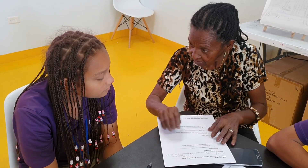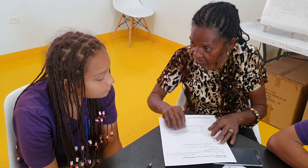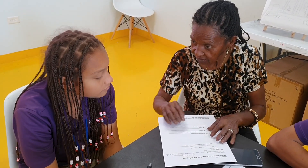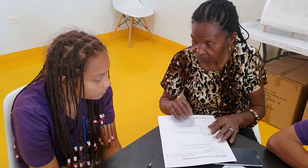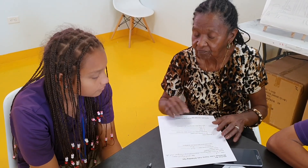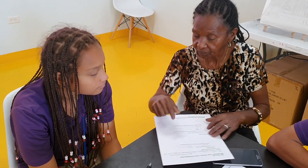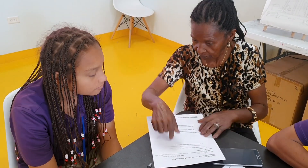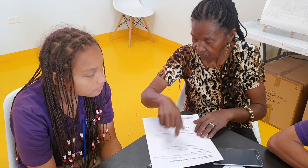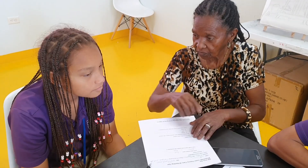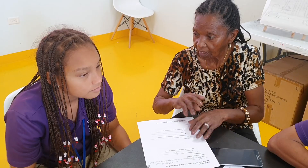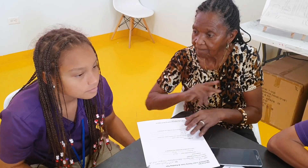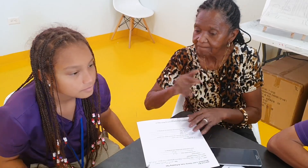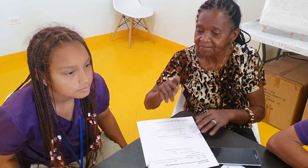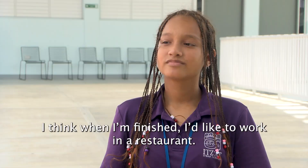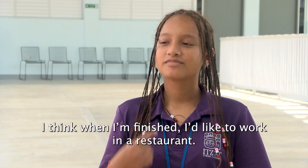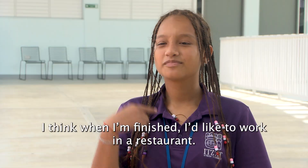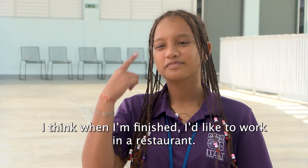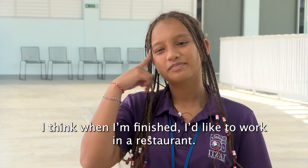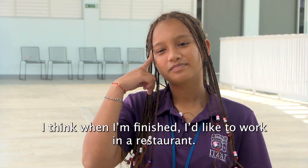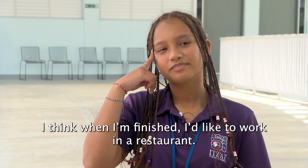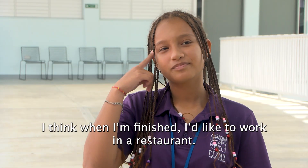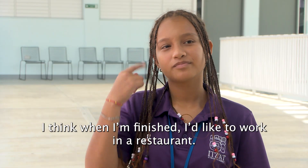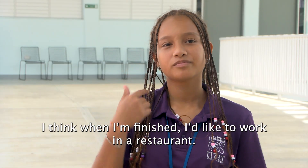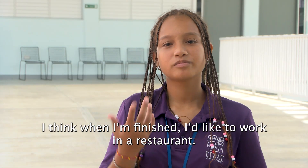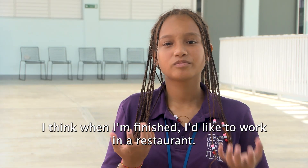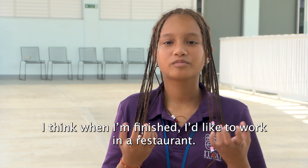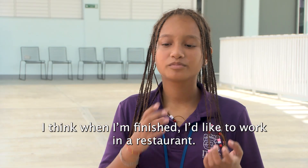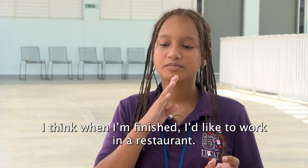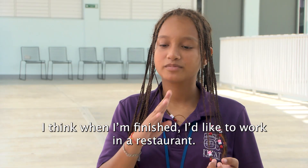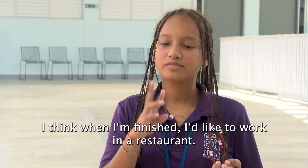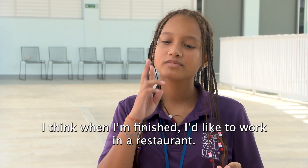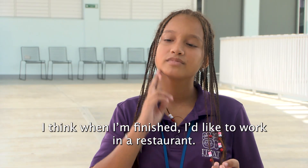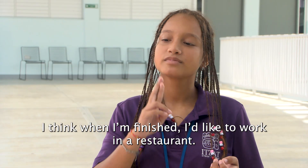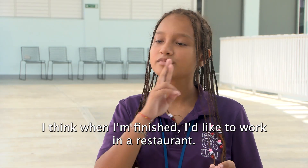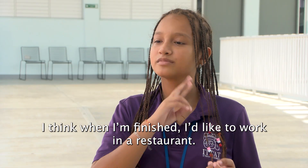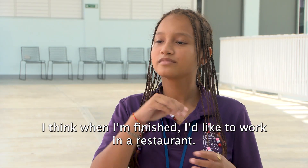what would you like to be? I think when I'm finished, I like to